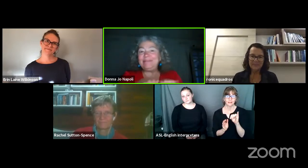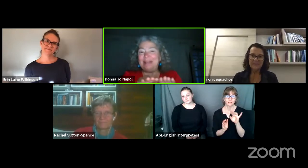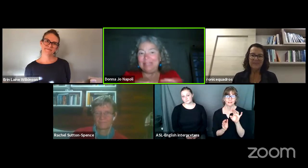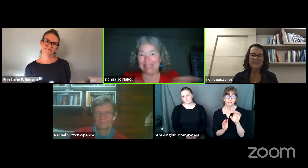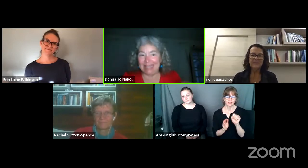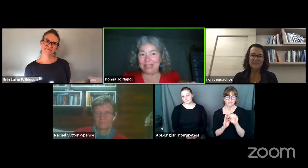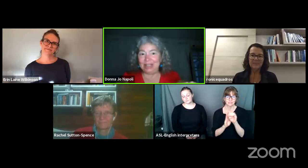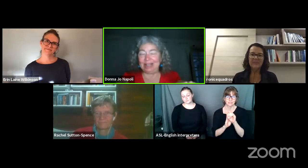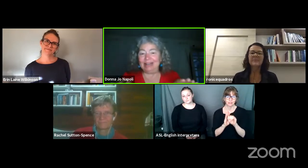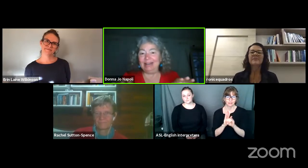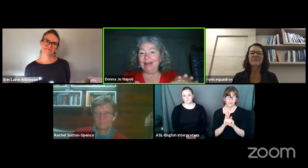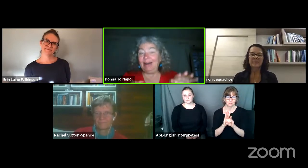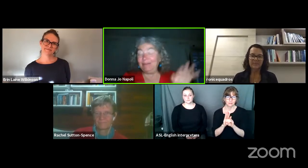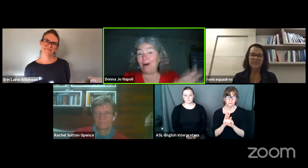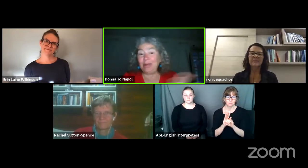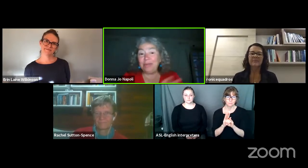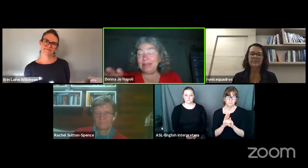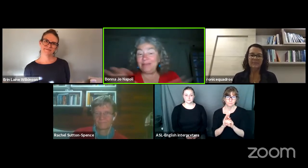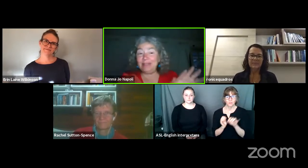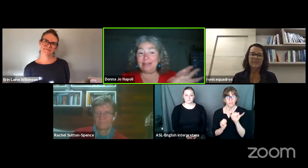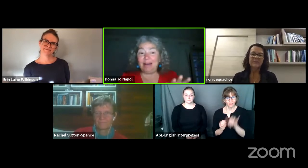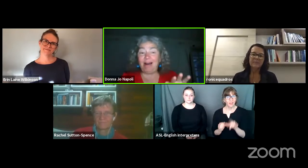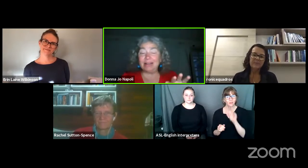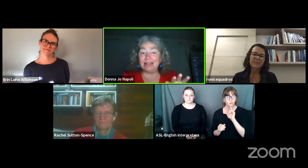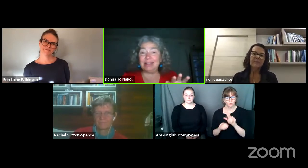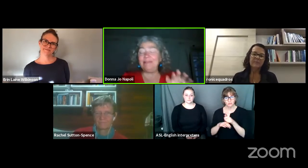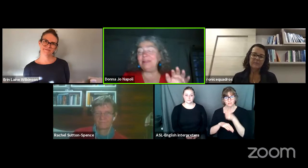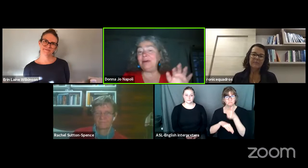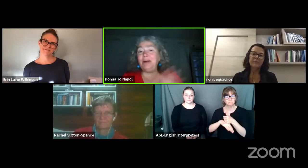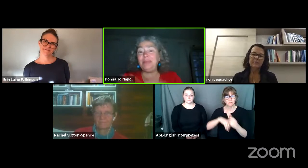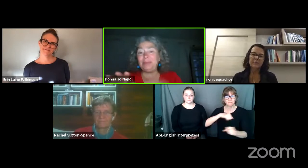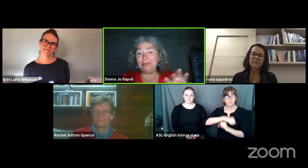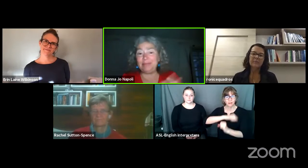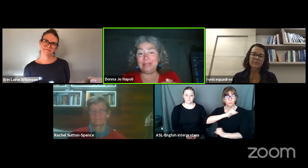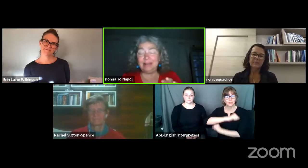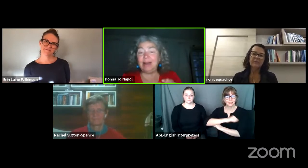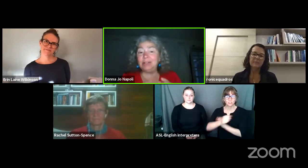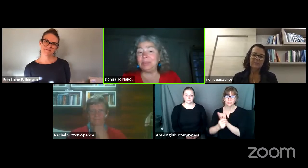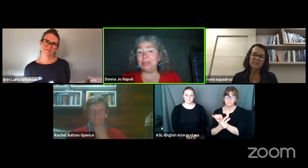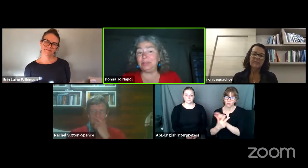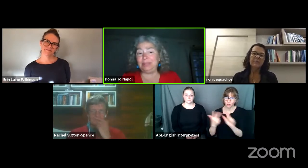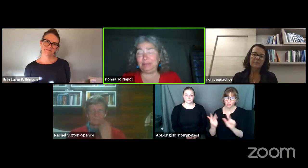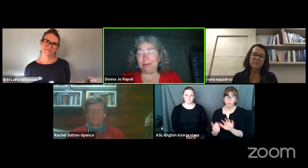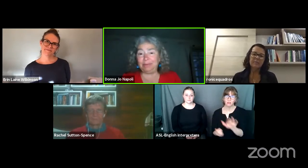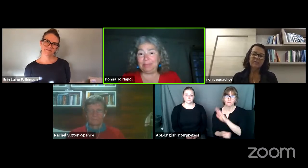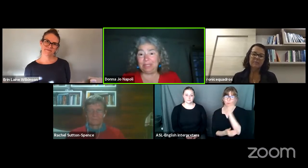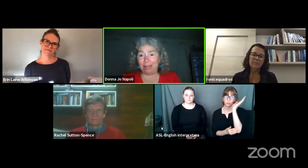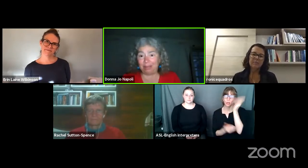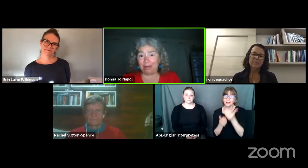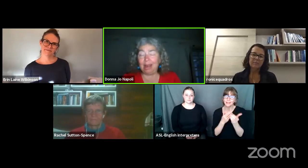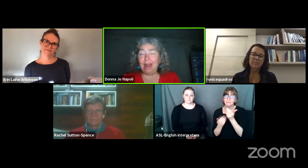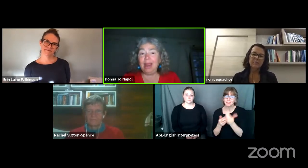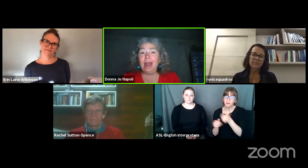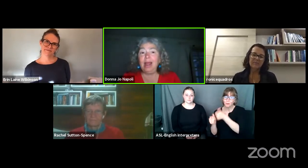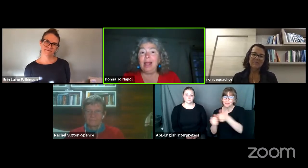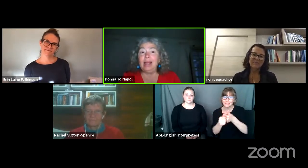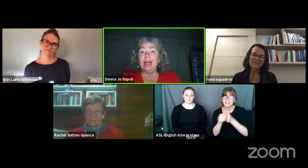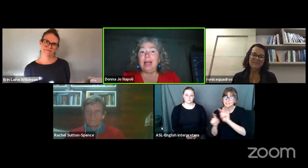was the foundation of all three of these talks, even though all three of these talks were so different from each other.